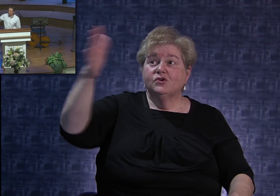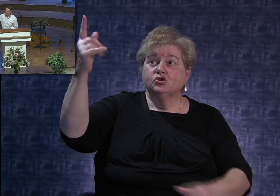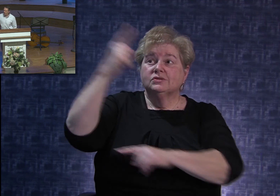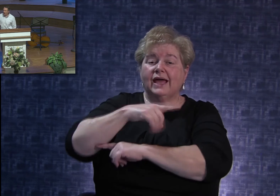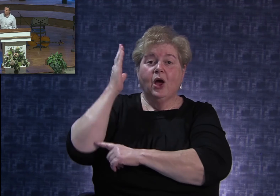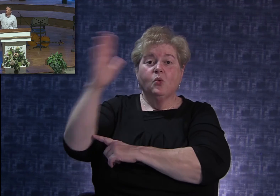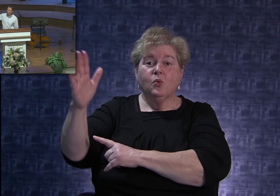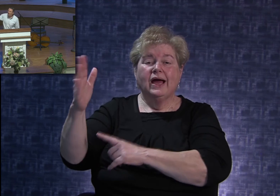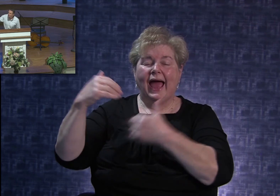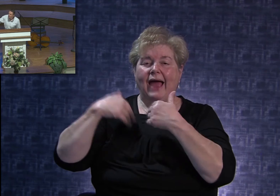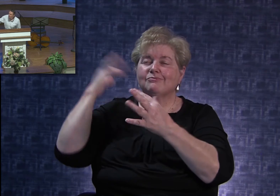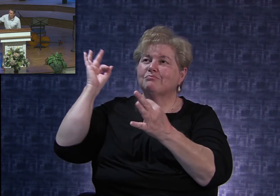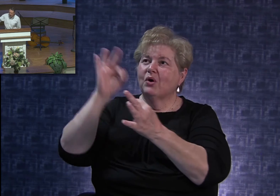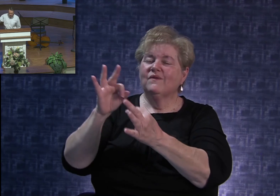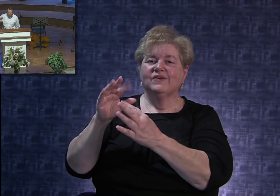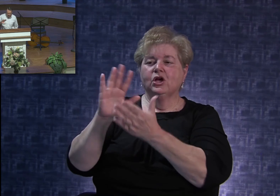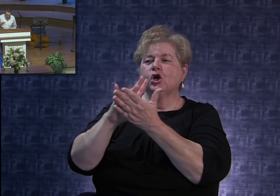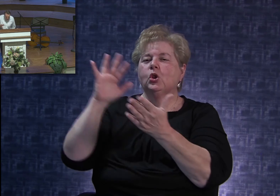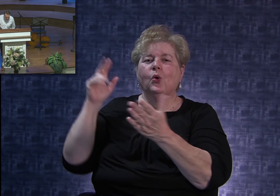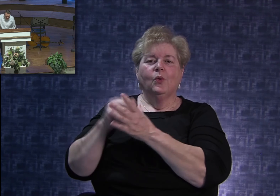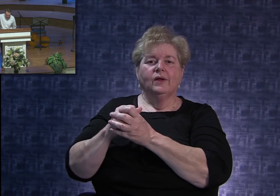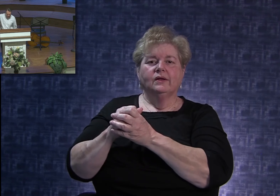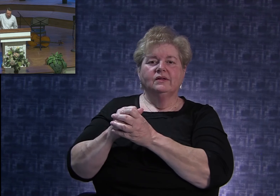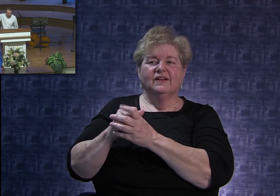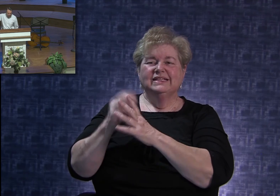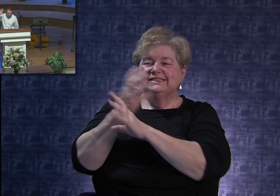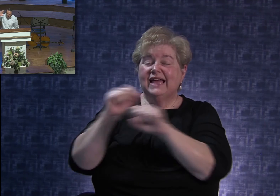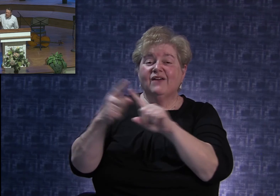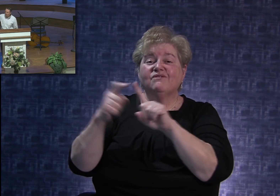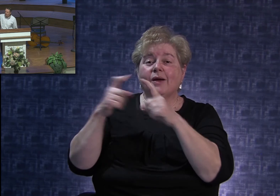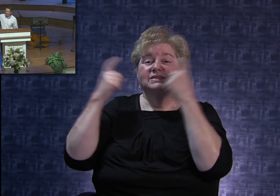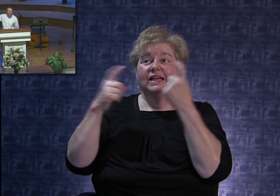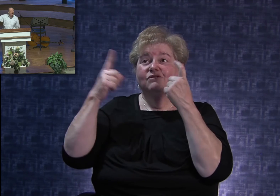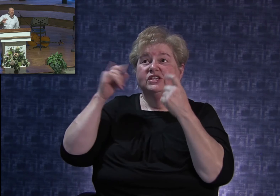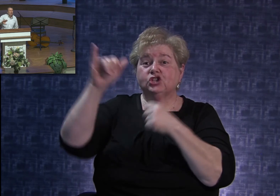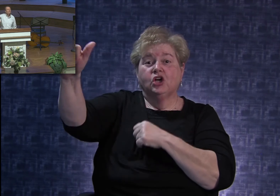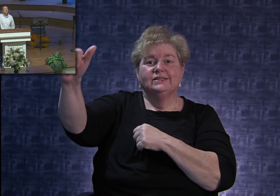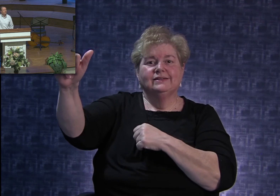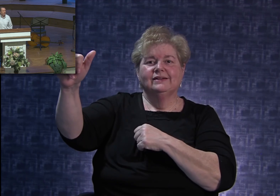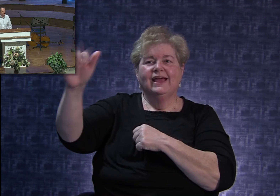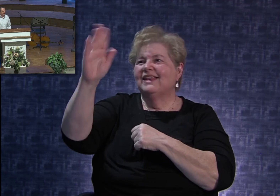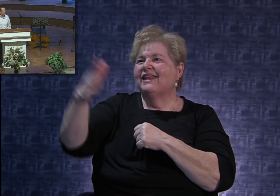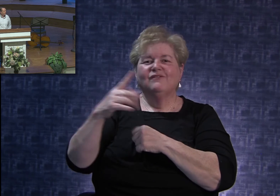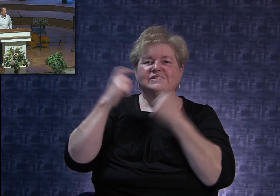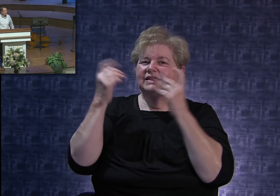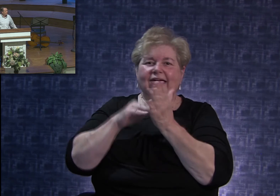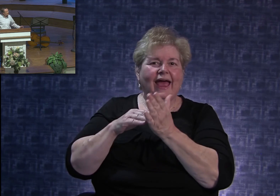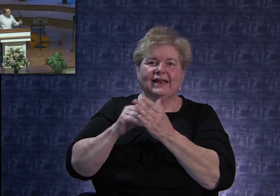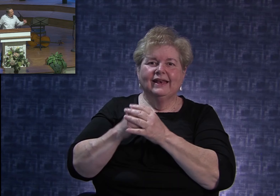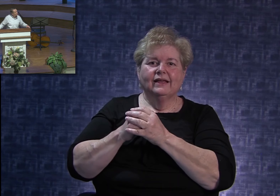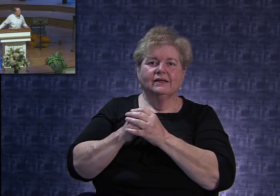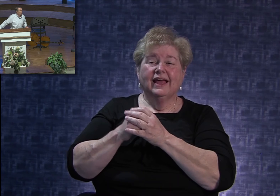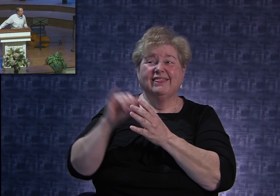be glorified. I will be rescued from sin for all eternity, from the very presence of sin.